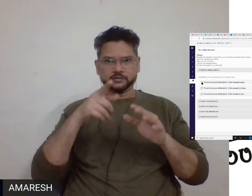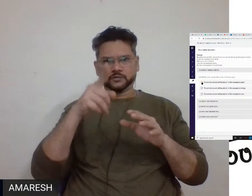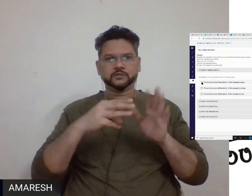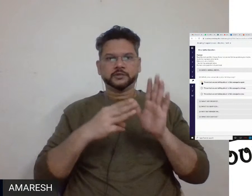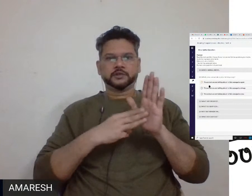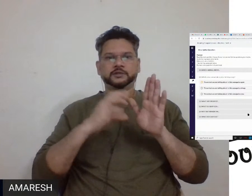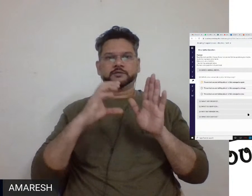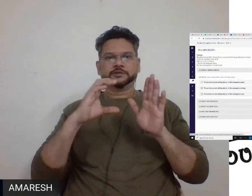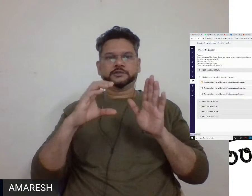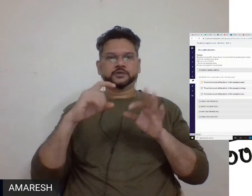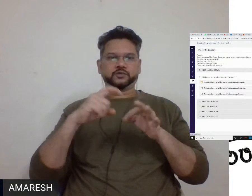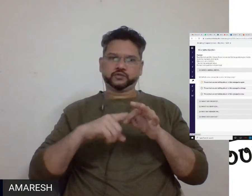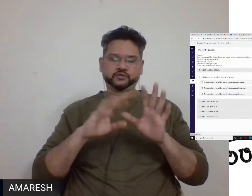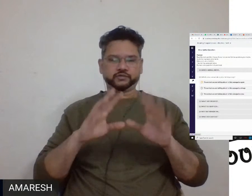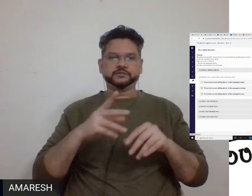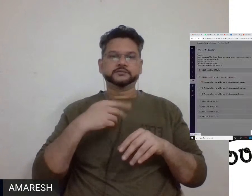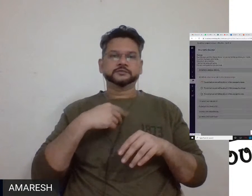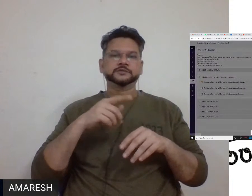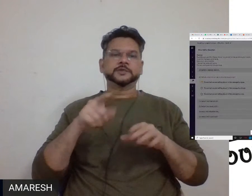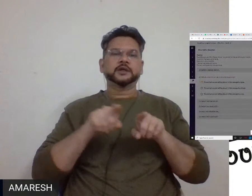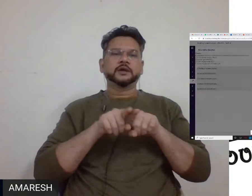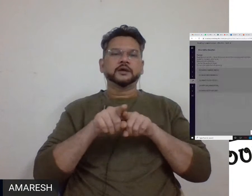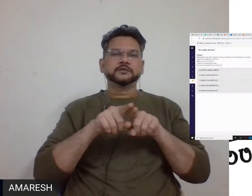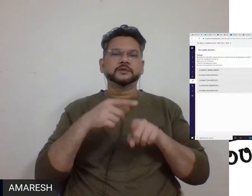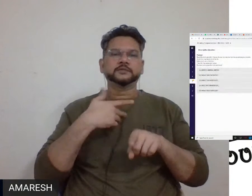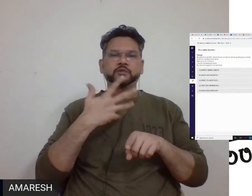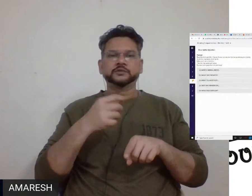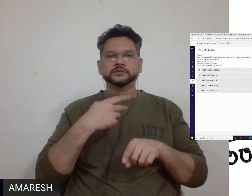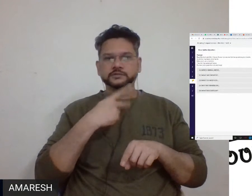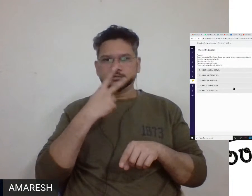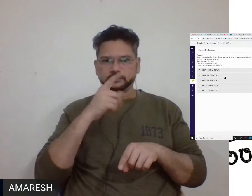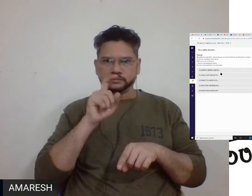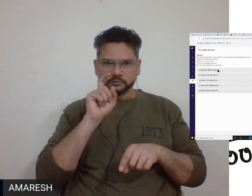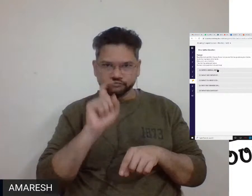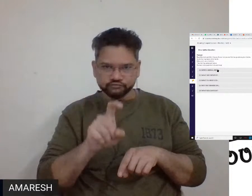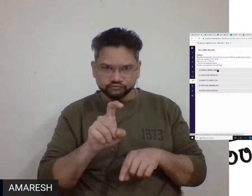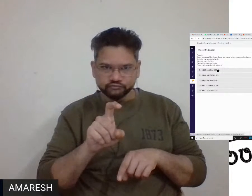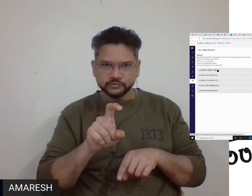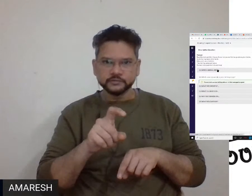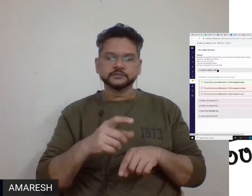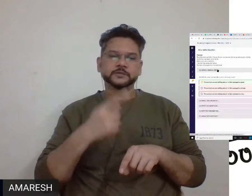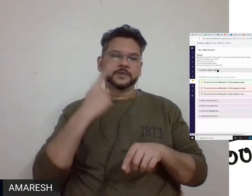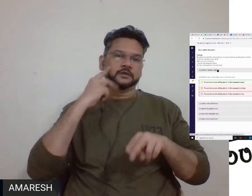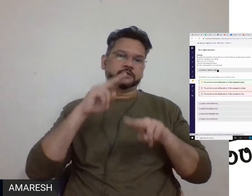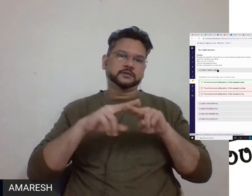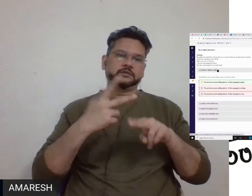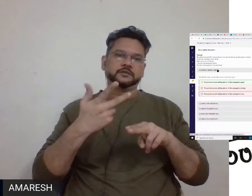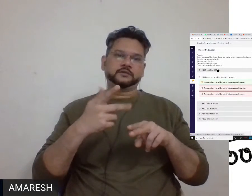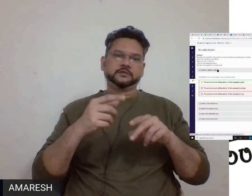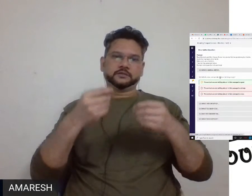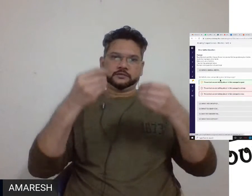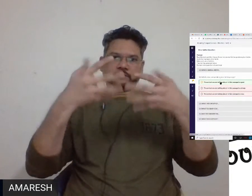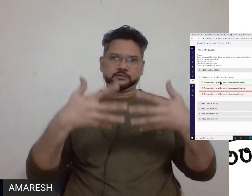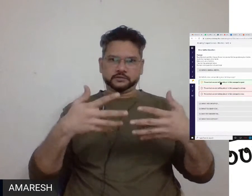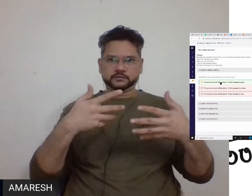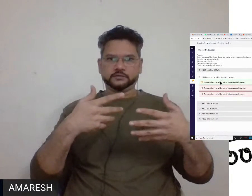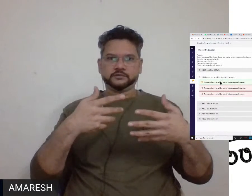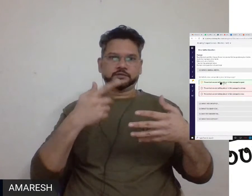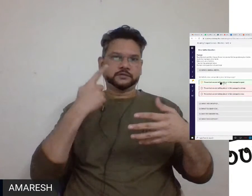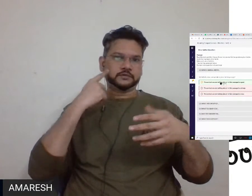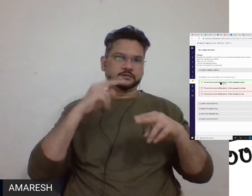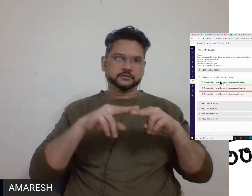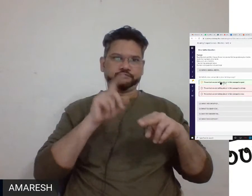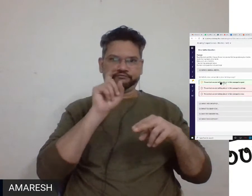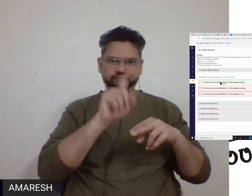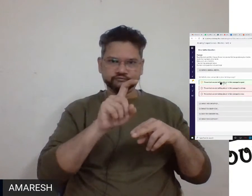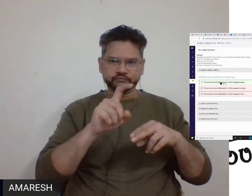us say I click on one particular thing and I want to see what is the answer, right? So then it may tell me whatever I chose, is